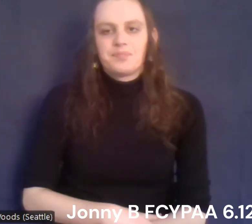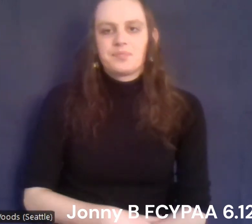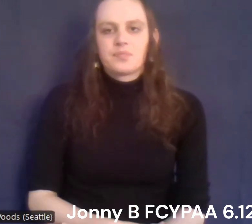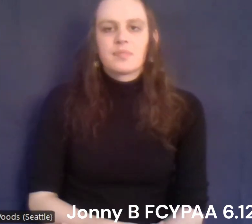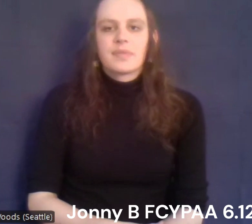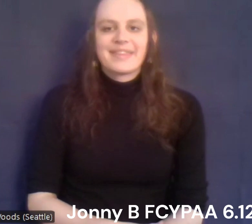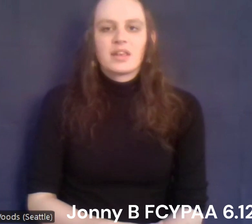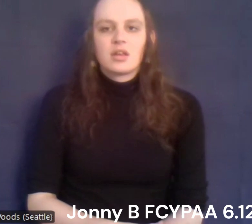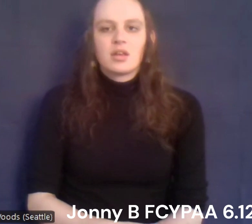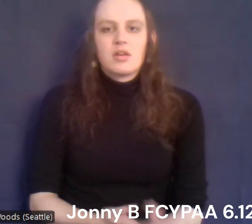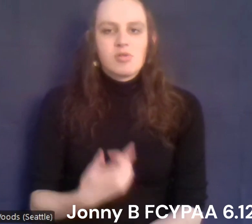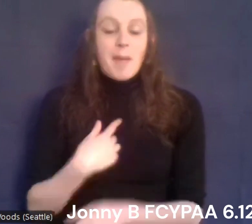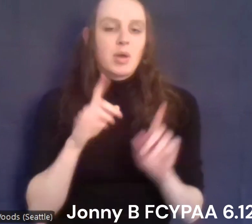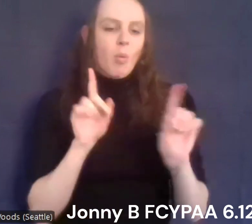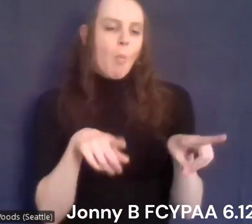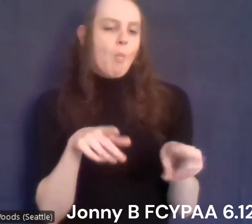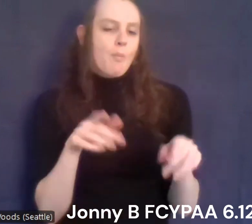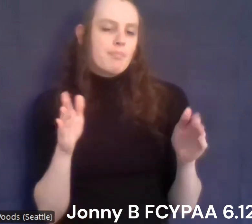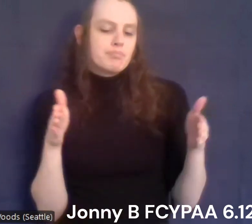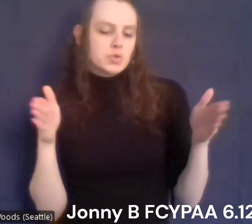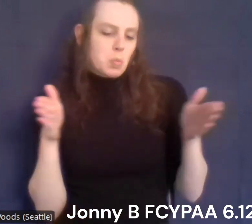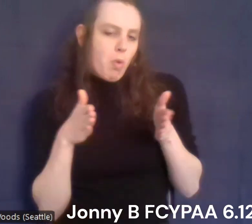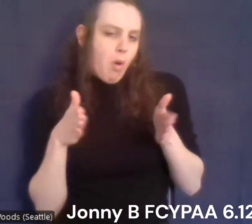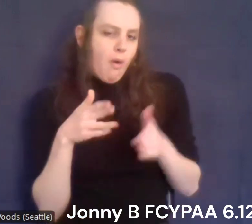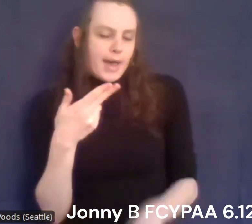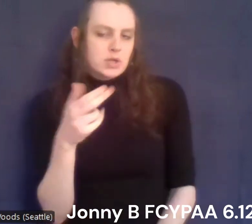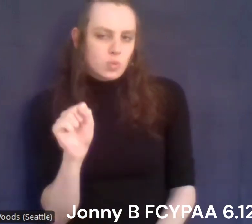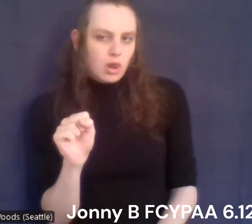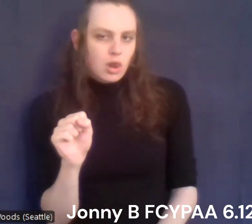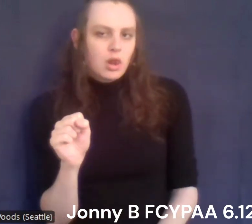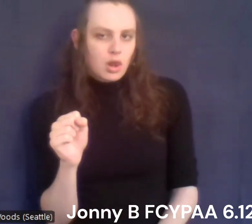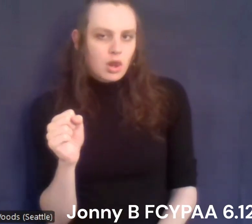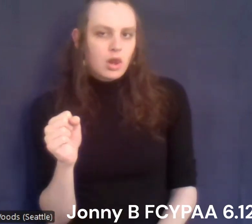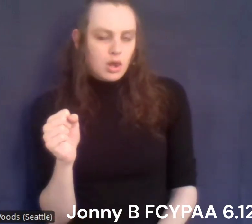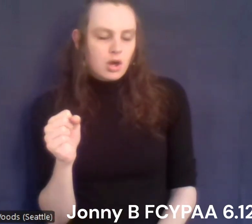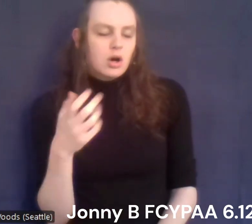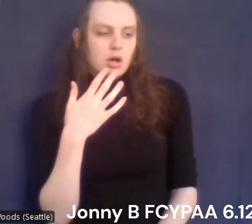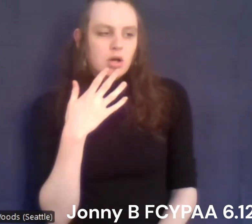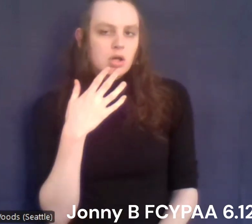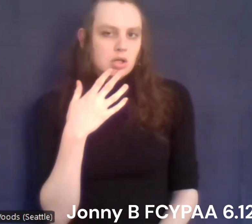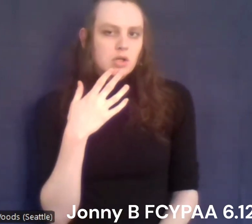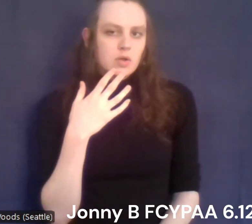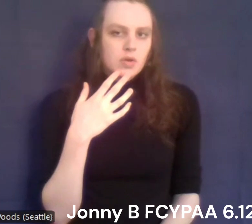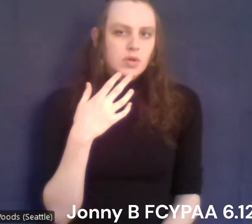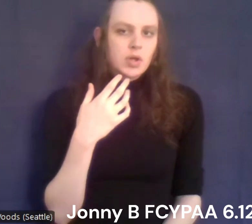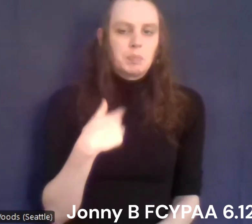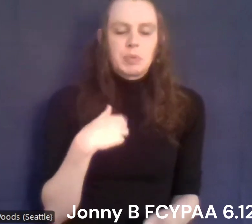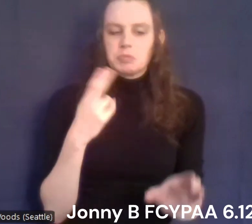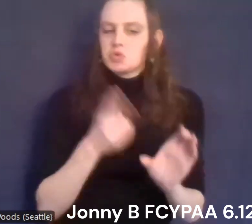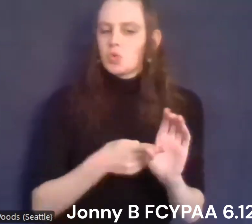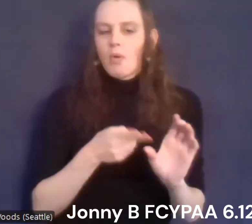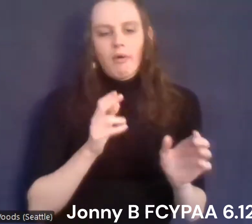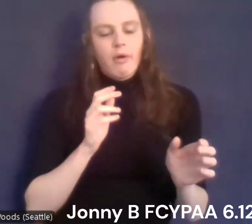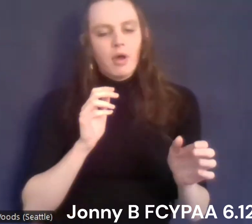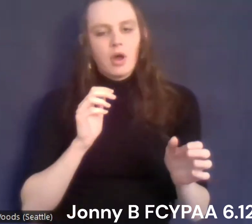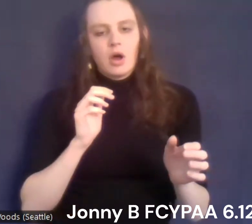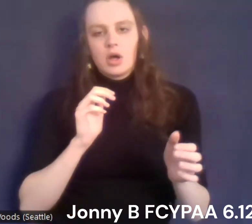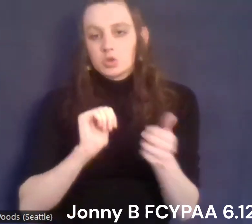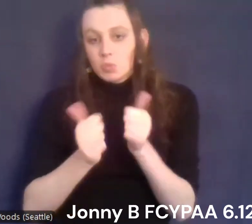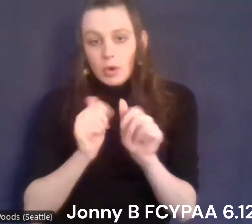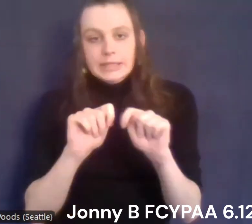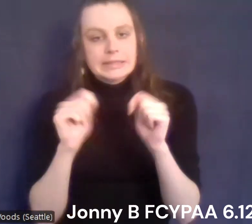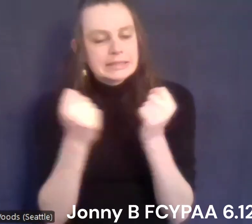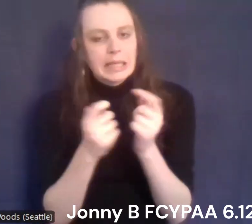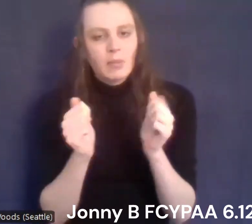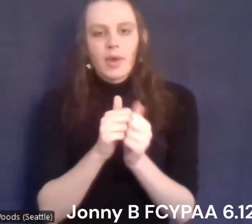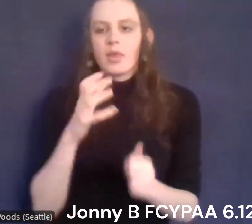I went to a smaller high school. I was ended up being on sports teams with older kids. And within like the first